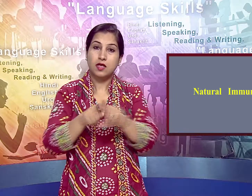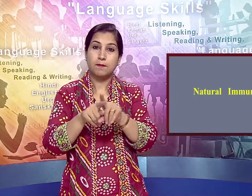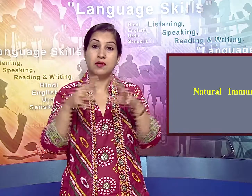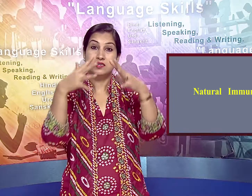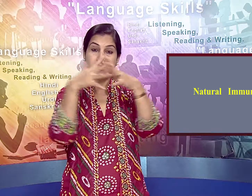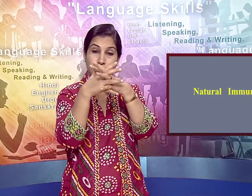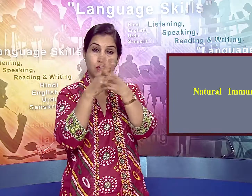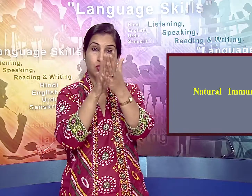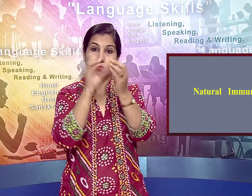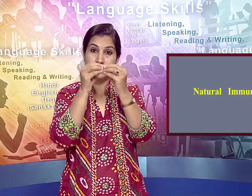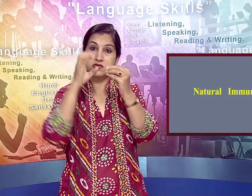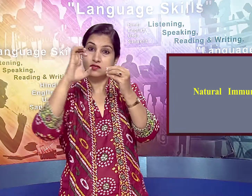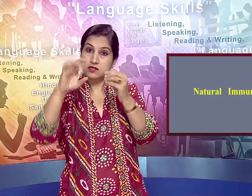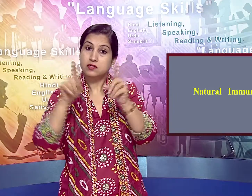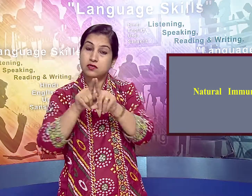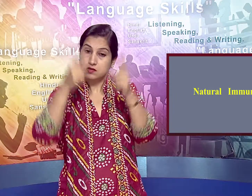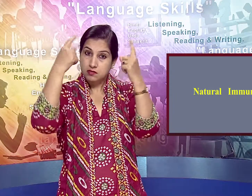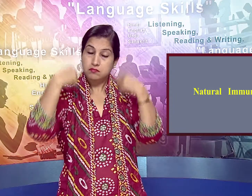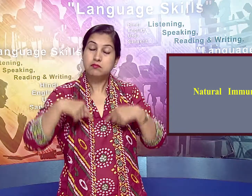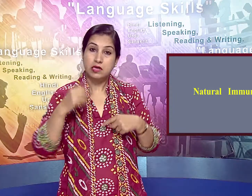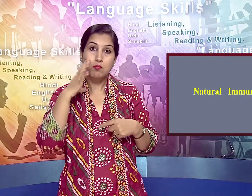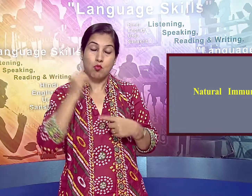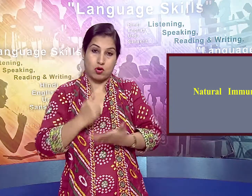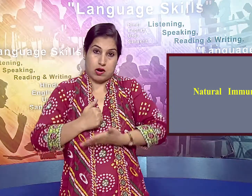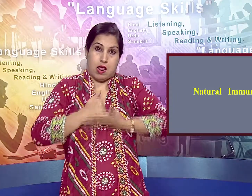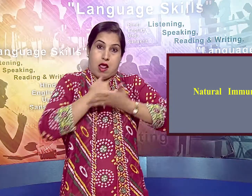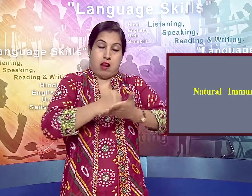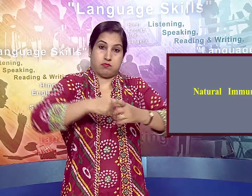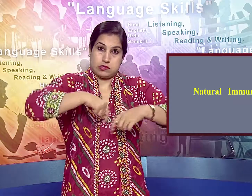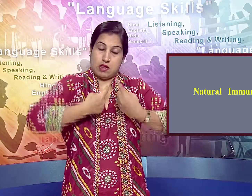and white blood cells play an important role in it.